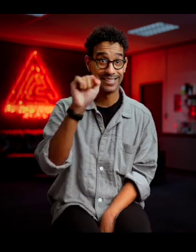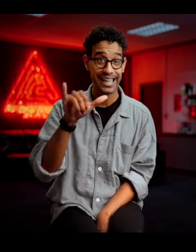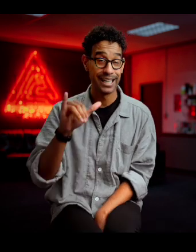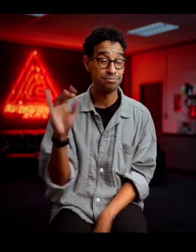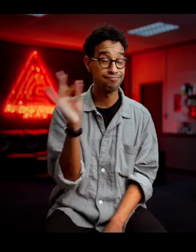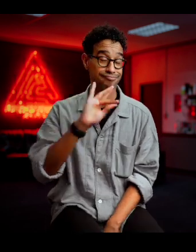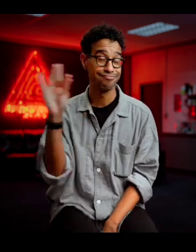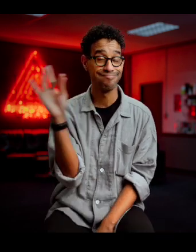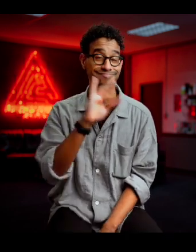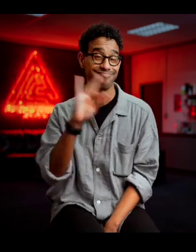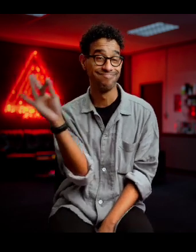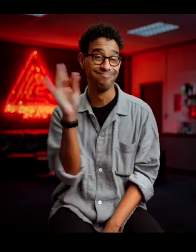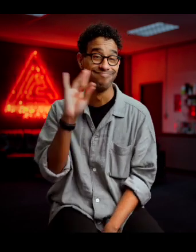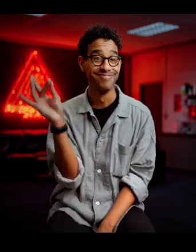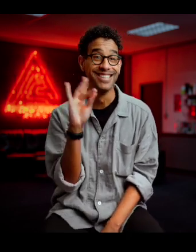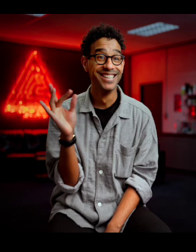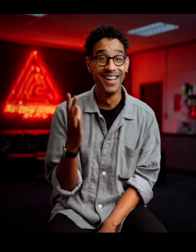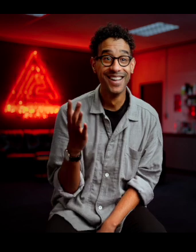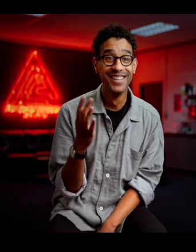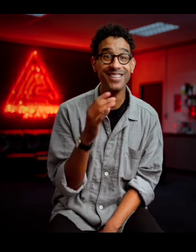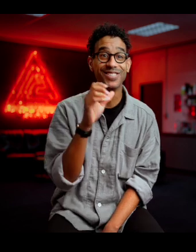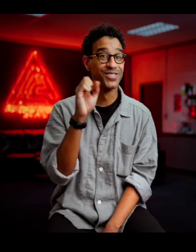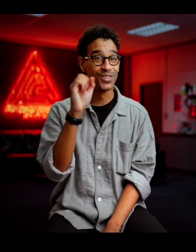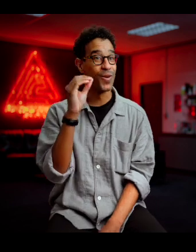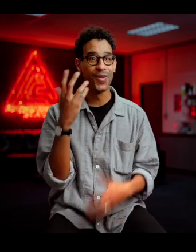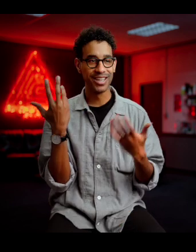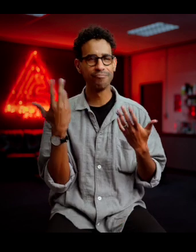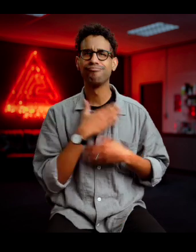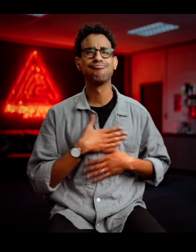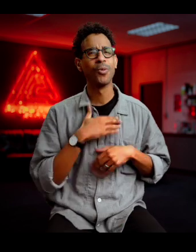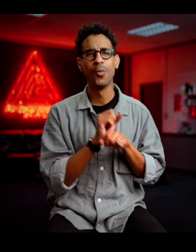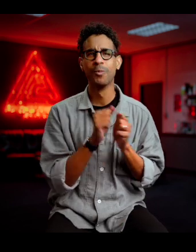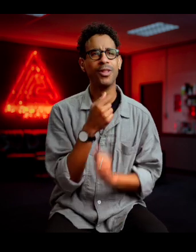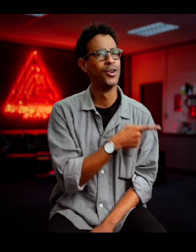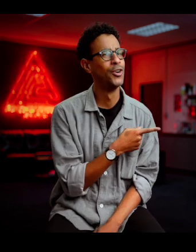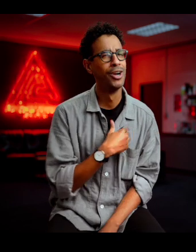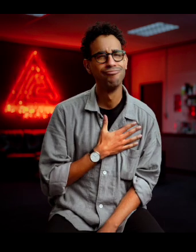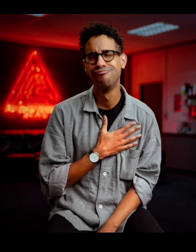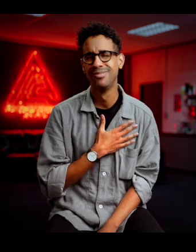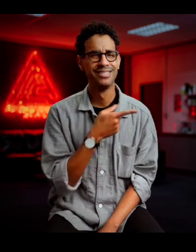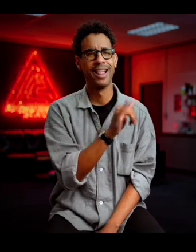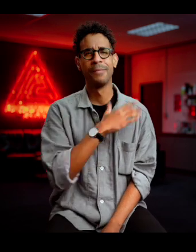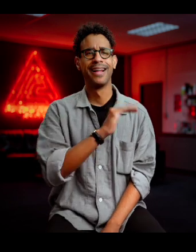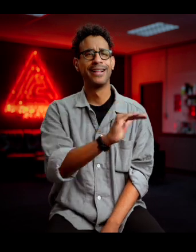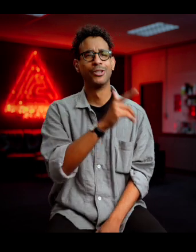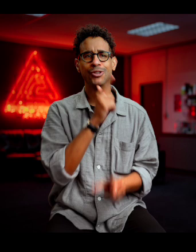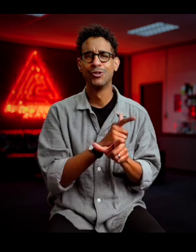brilliant person and sassy to the core. So when I met her, oh, I just loved working with her. I feel like she's my little